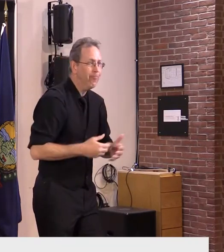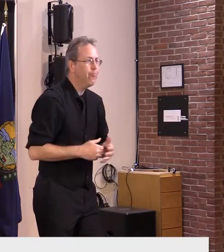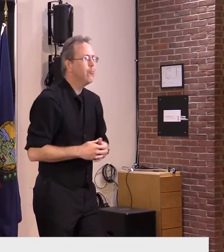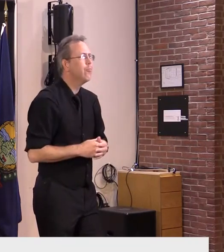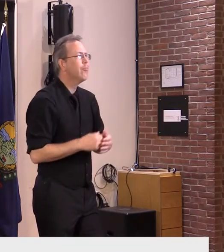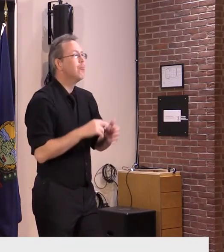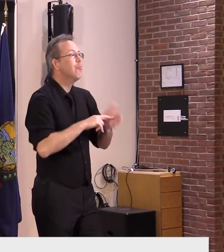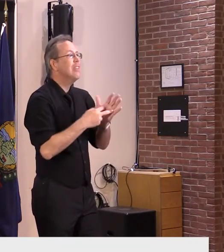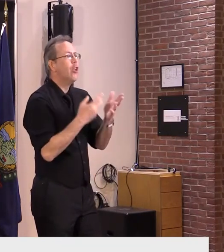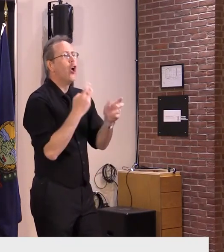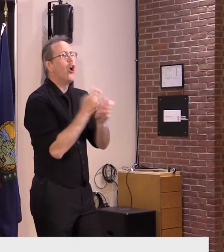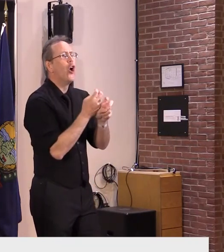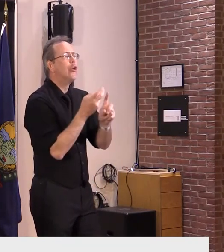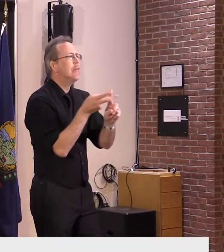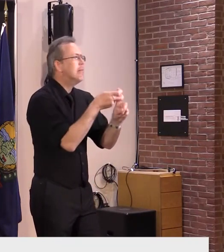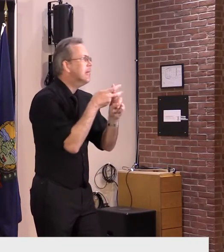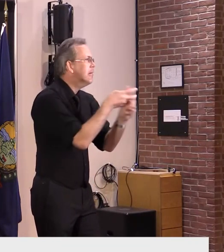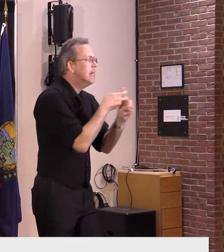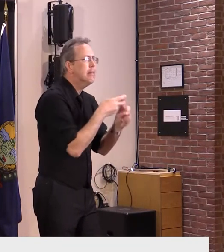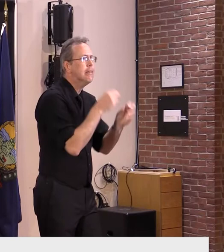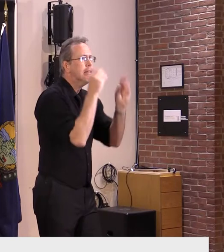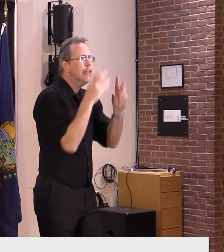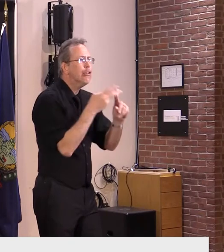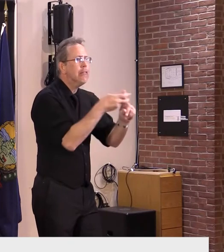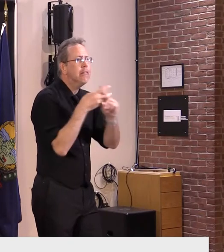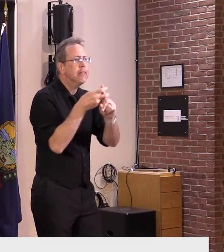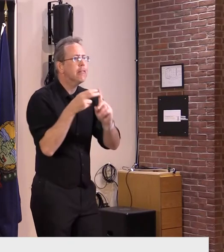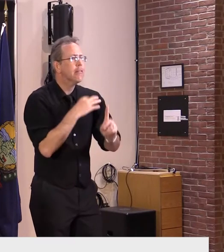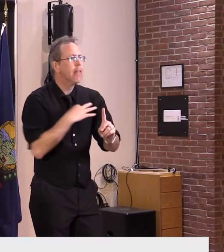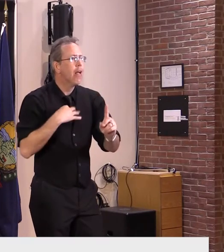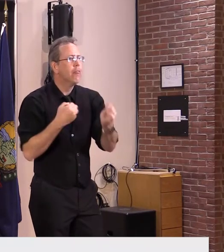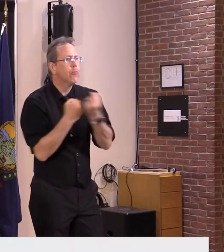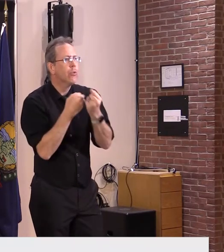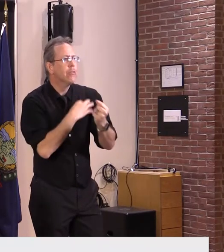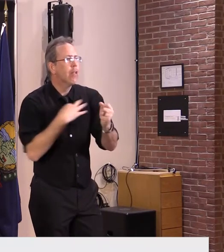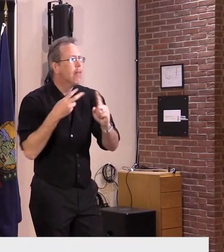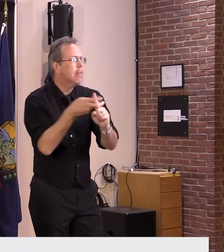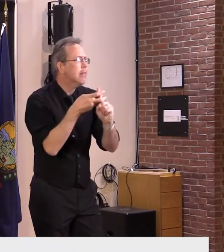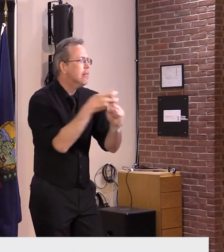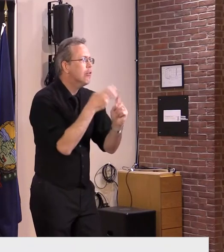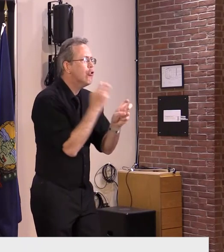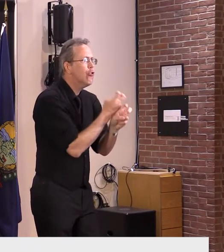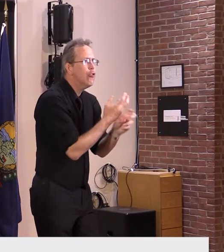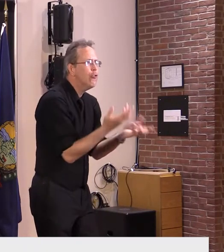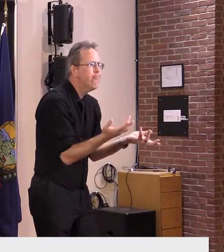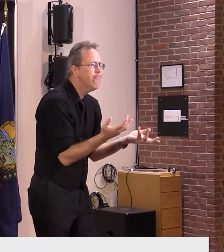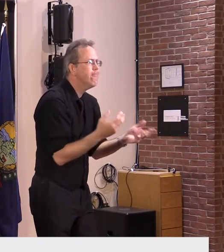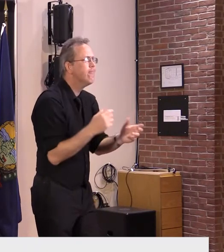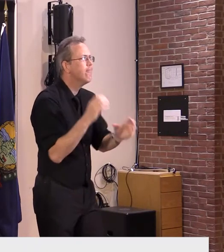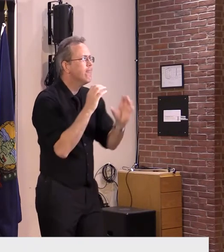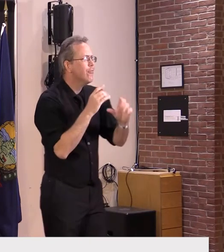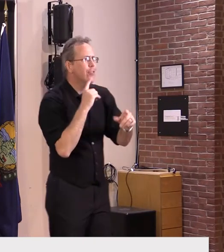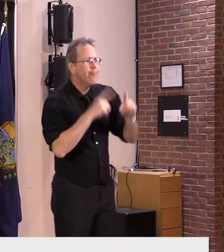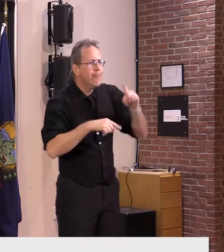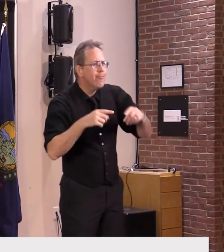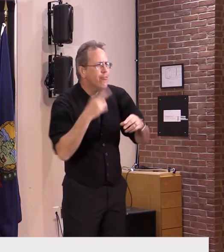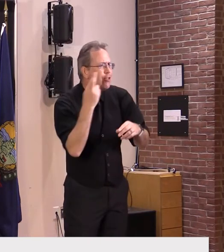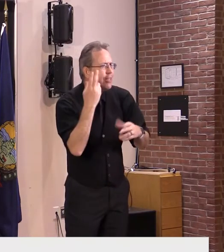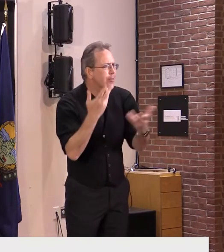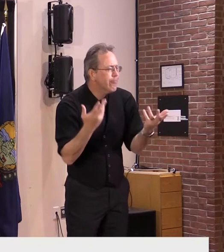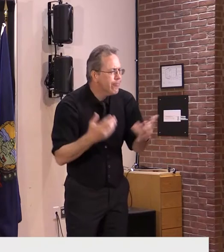difficult. But, you know, just the overall demographic challenges of the workforce are playing themselves out in education, and we'll have some work to